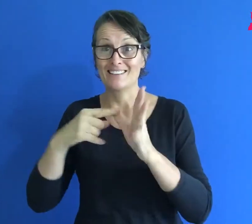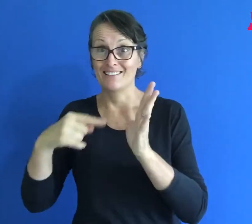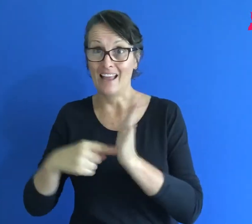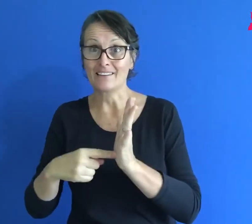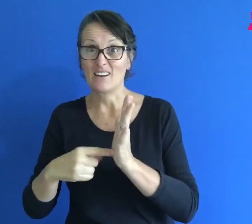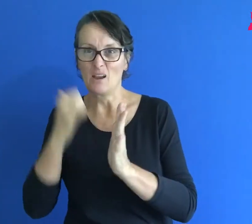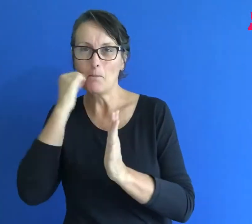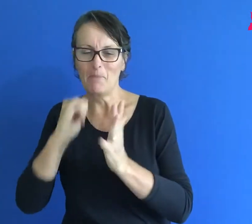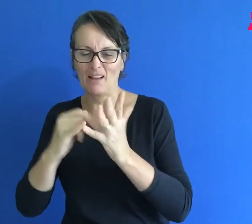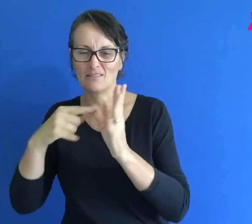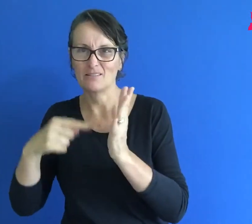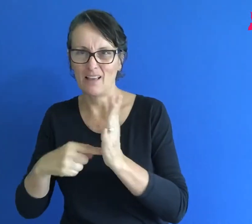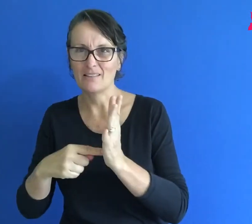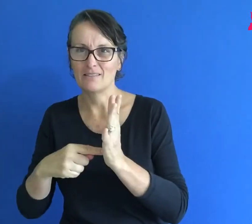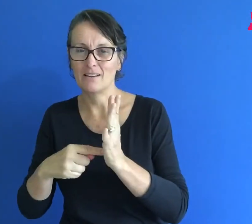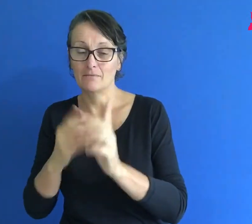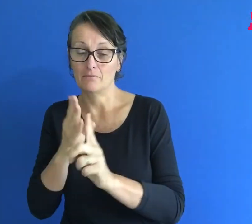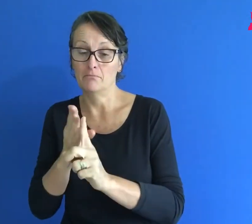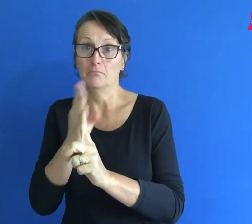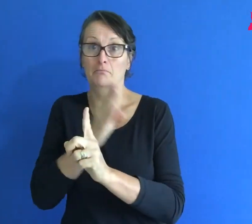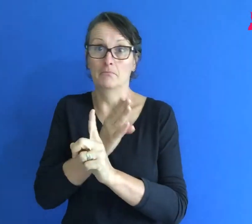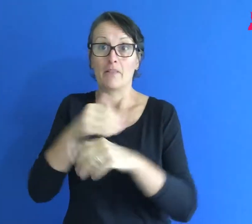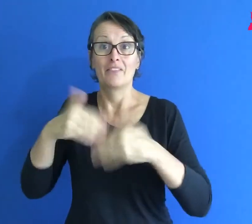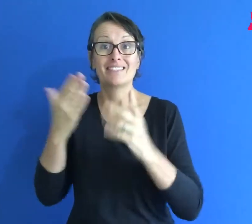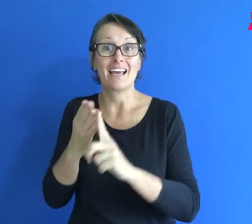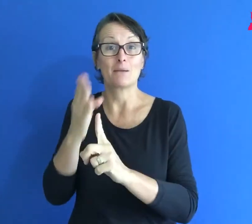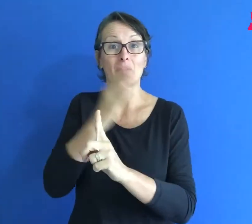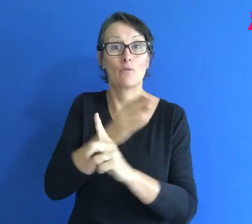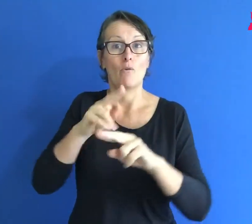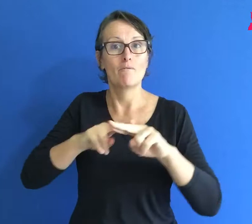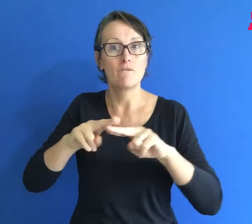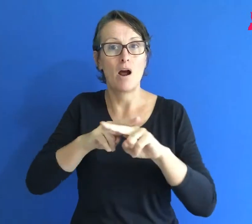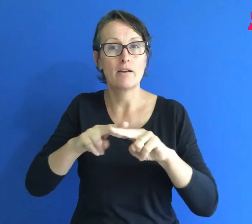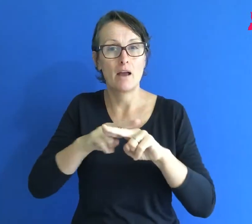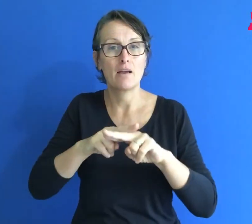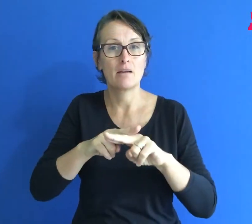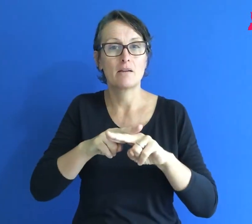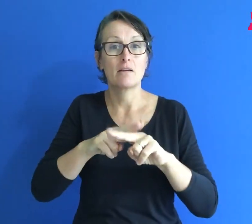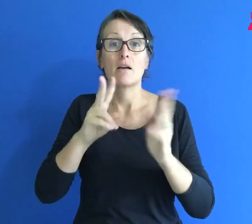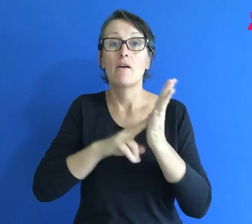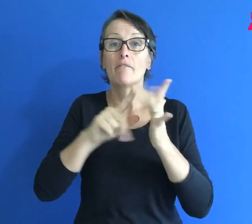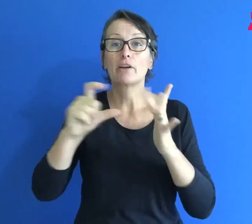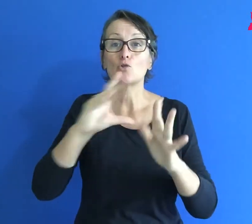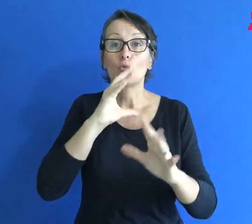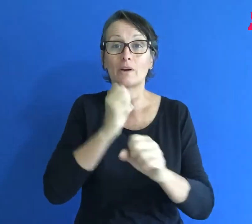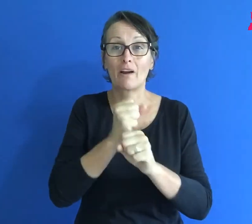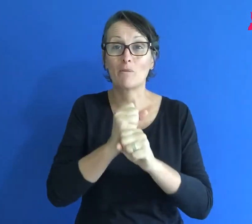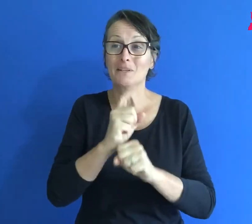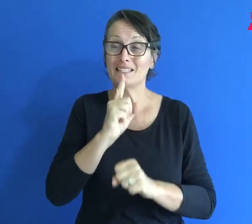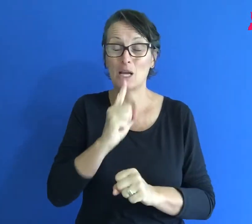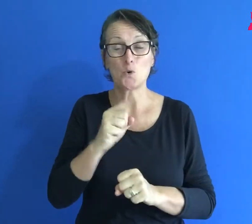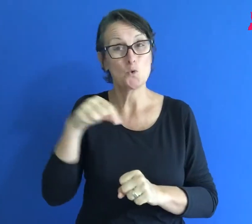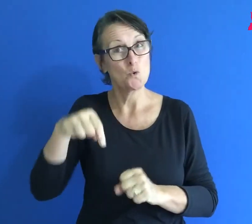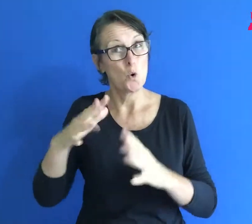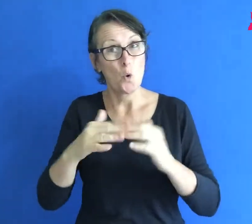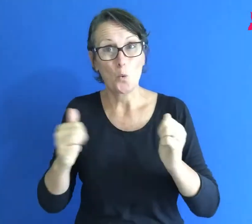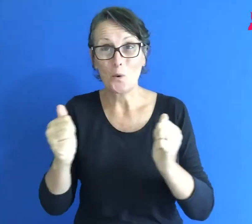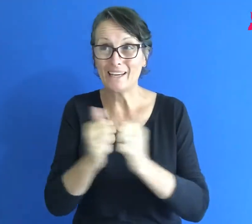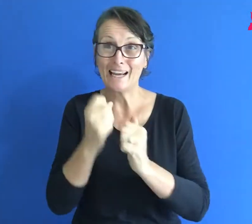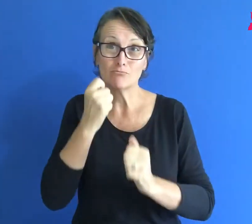as Black Saturday, the Victorian Premier issued a warning about the fire conditions that were coming that weekend, saying that it would be the